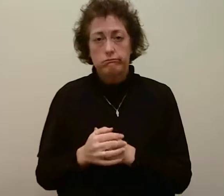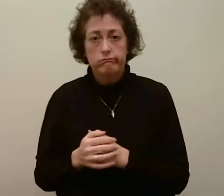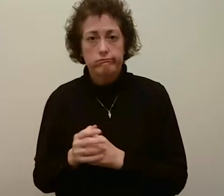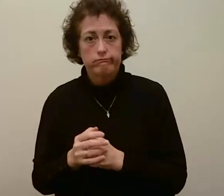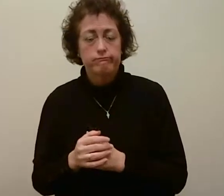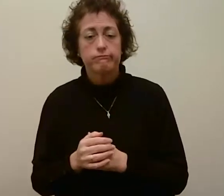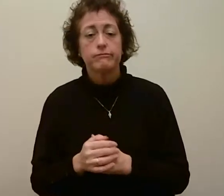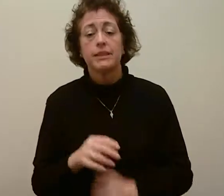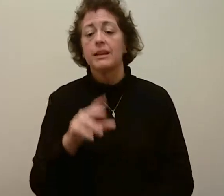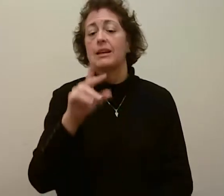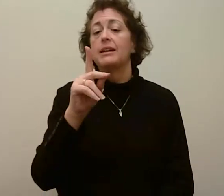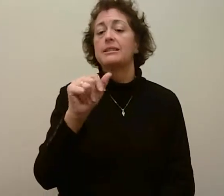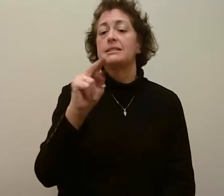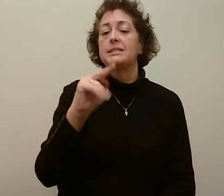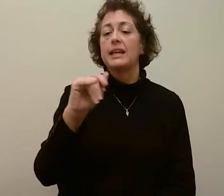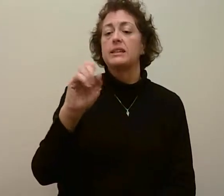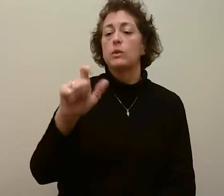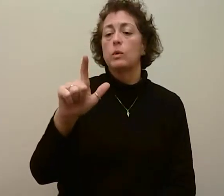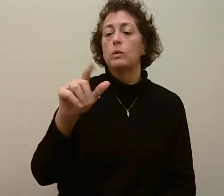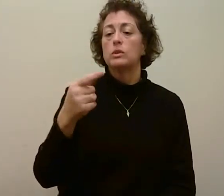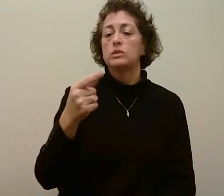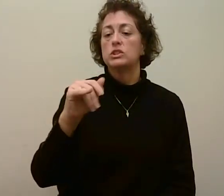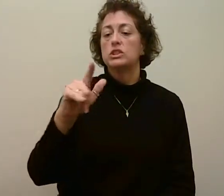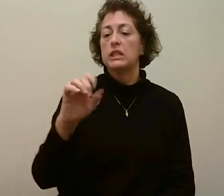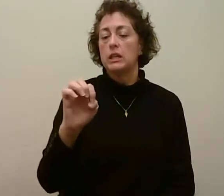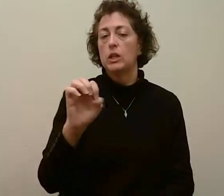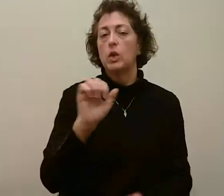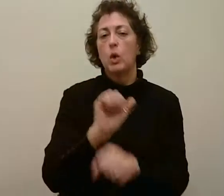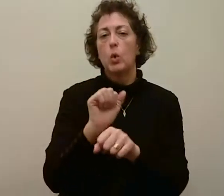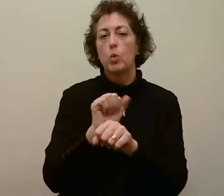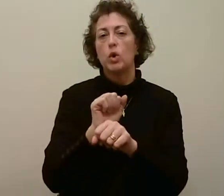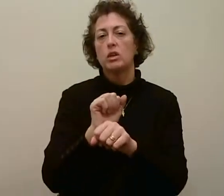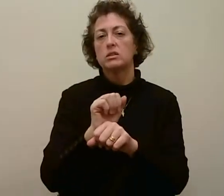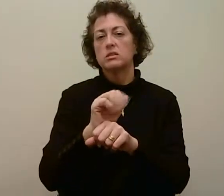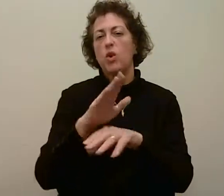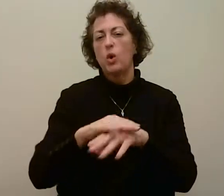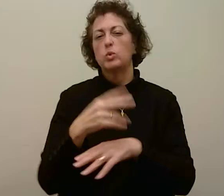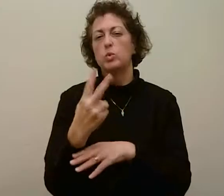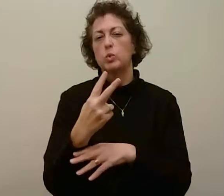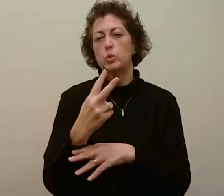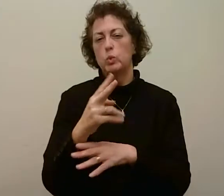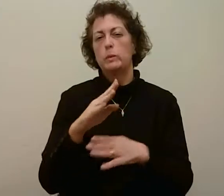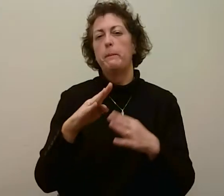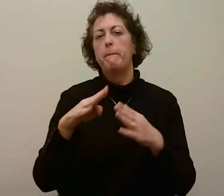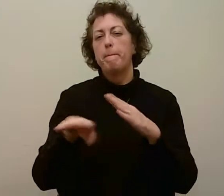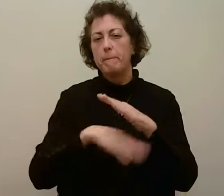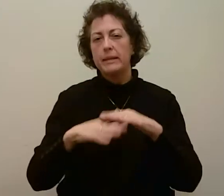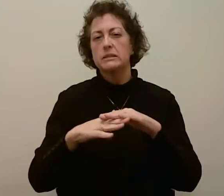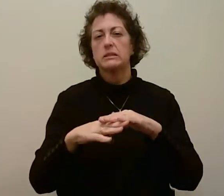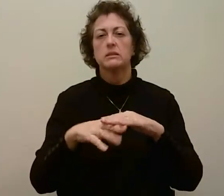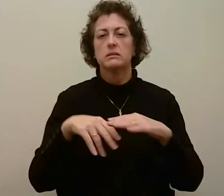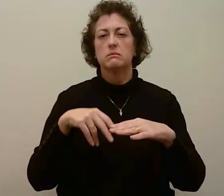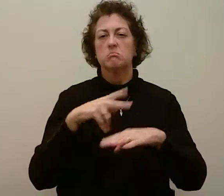Daniel Gilles works off of 2 basic principles for his model. It's